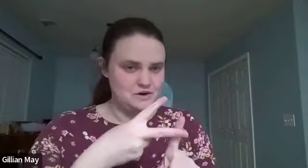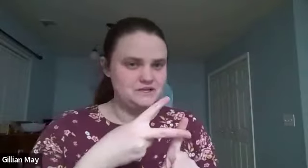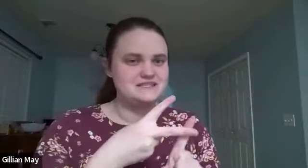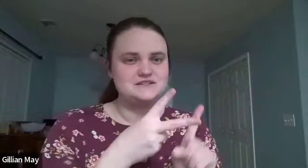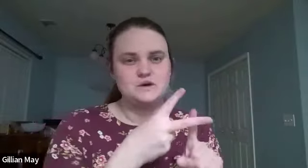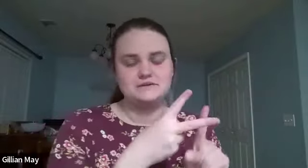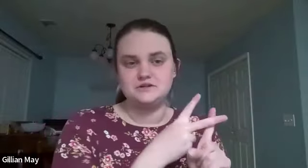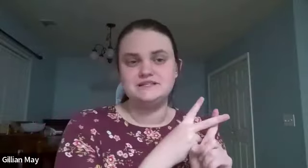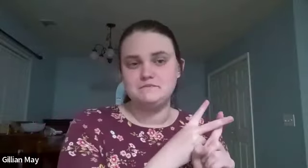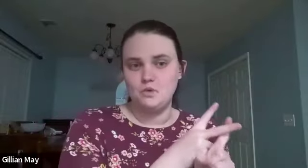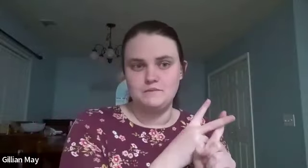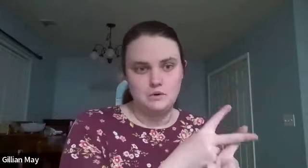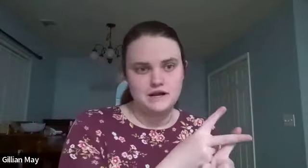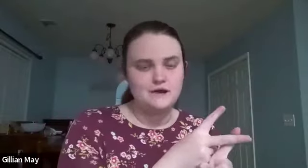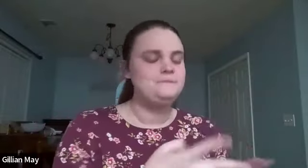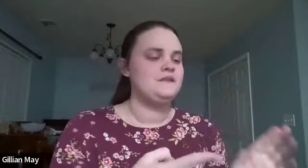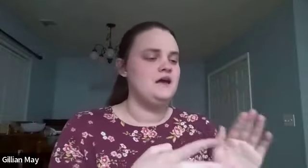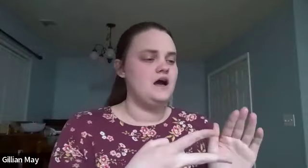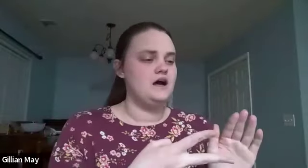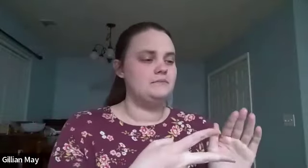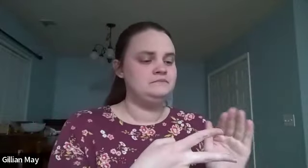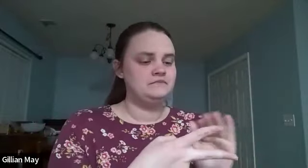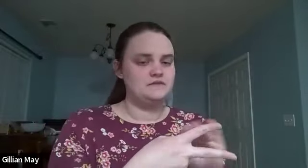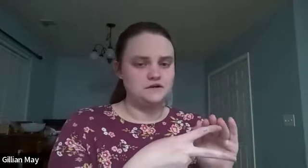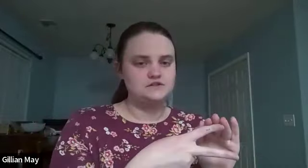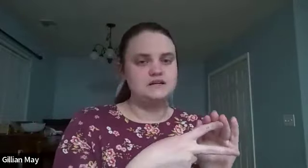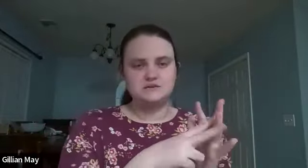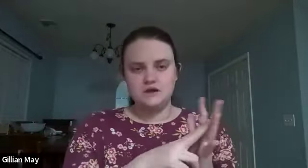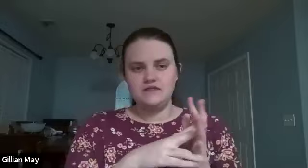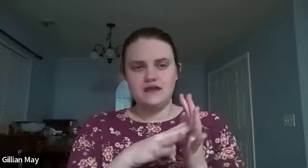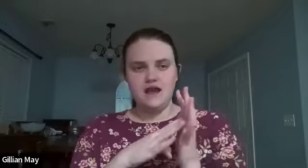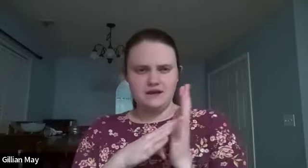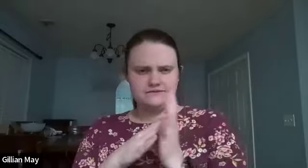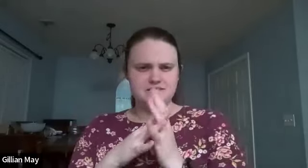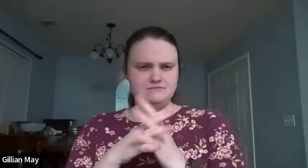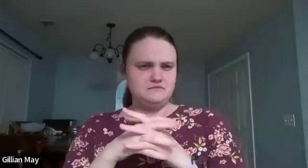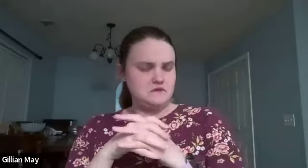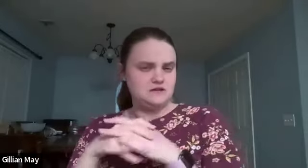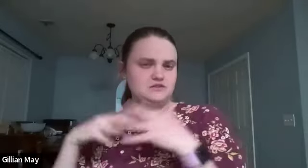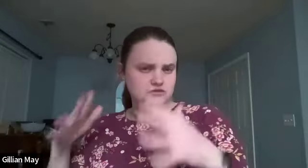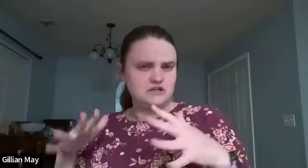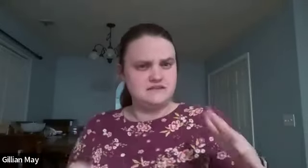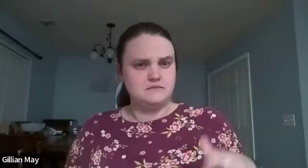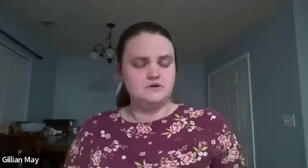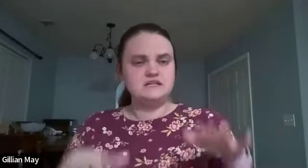one because this is one I'm starting to see more and more now. The first one is the one that I usually have seen the most, and